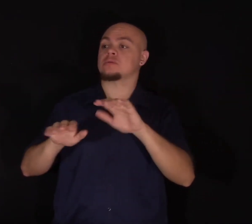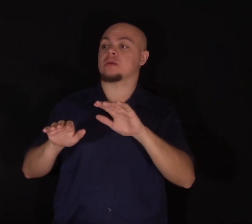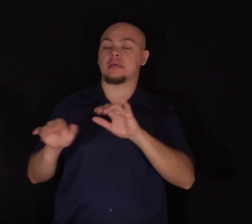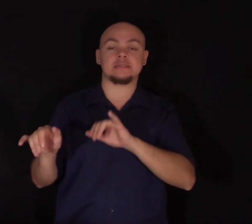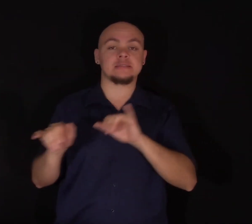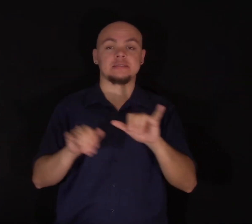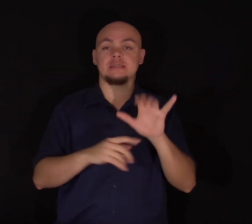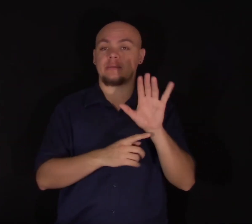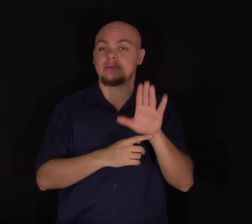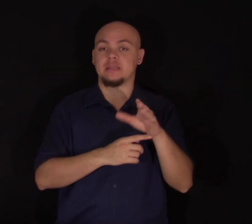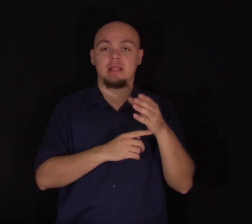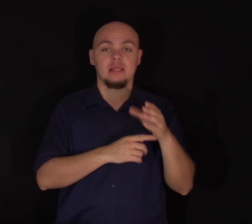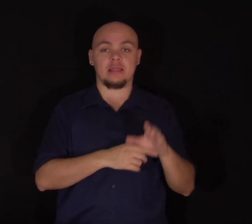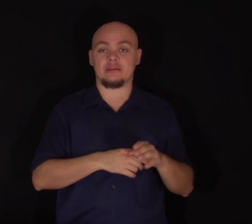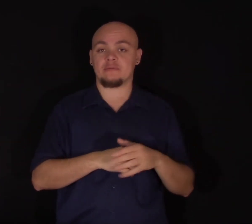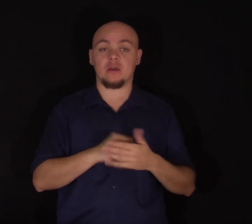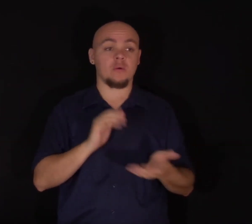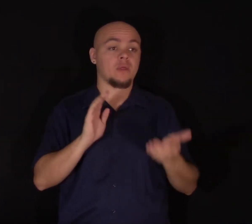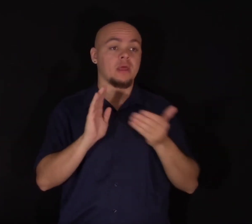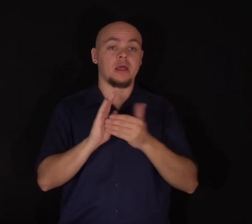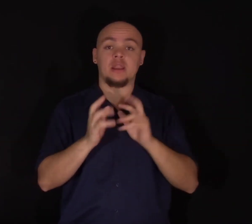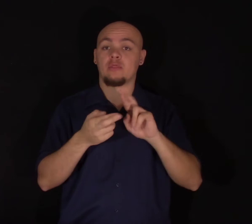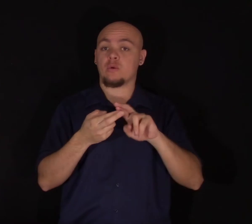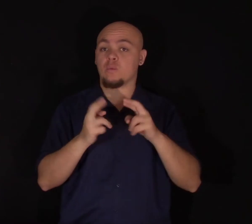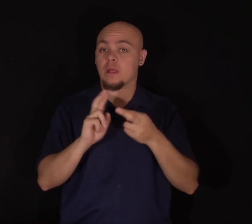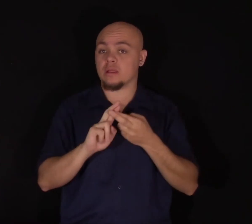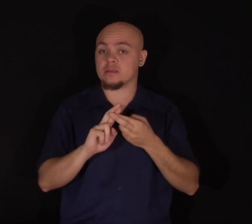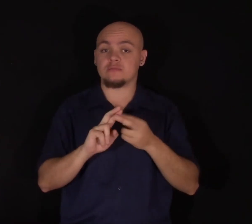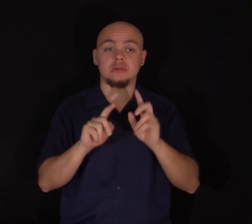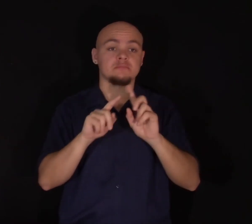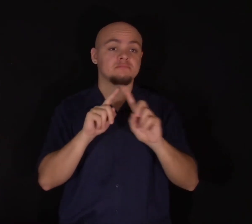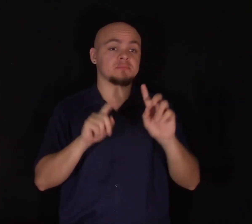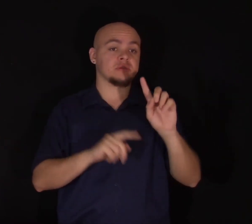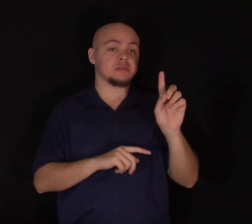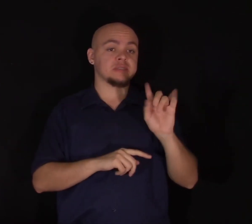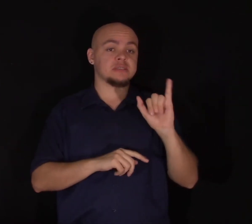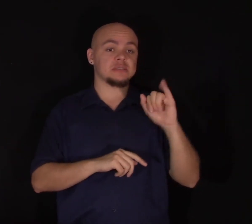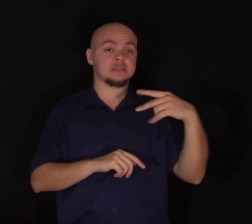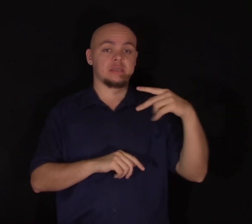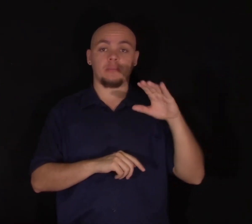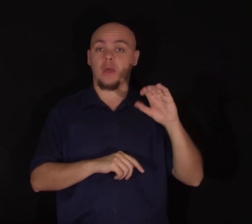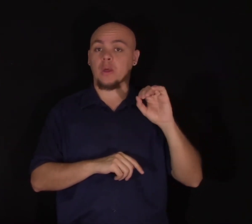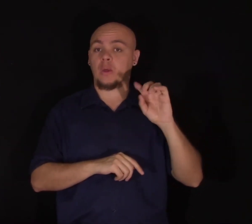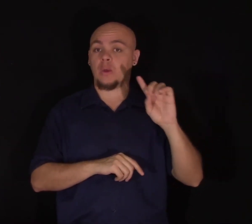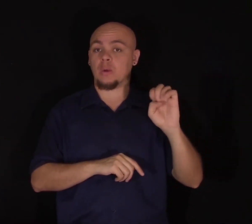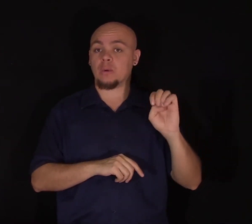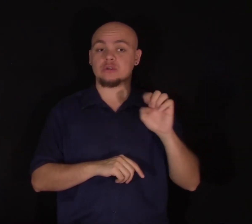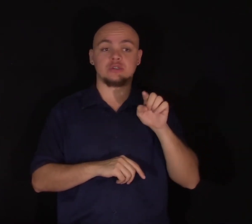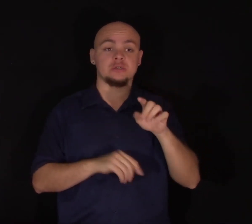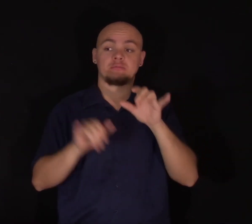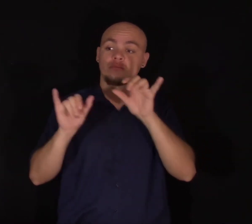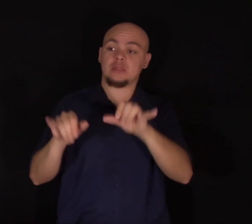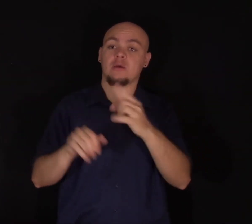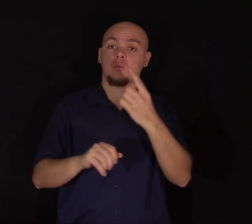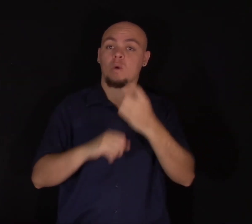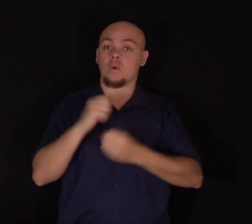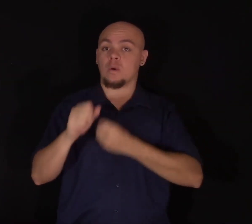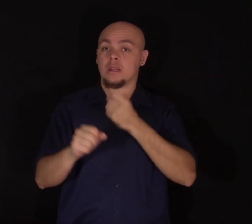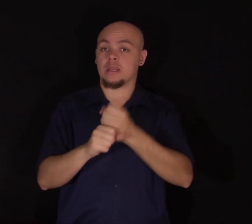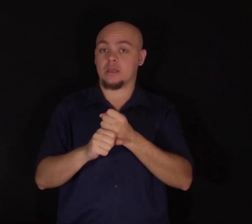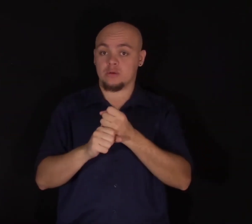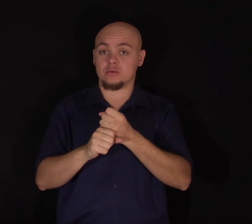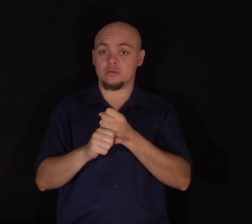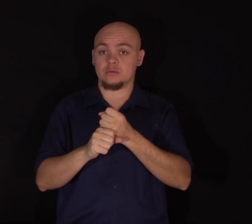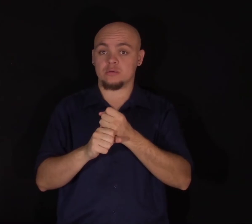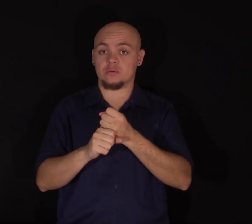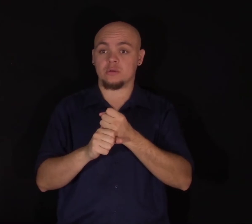leaf to be with another relative in another zip code. She was there for a year, gone from us for a year, and